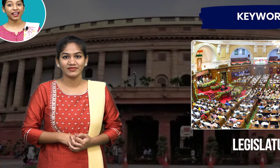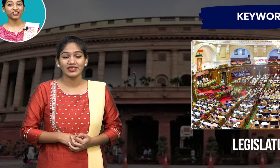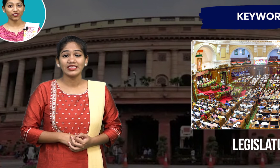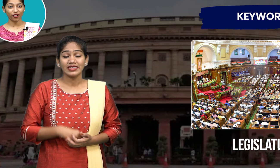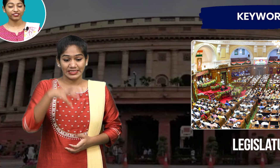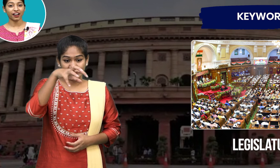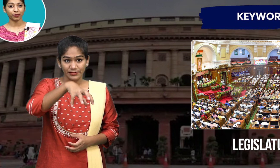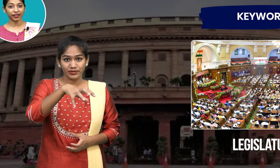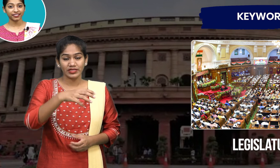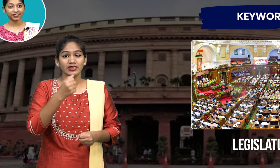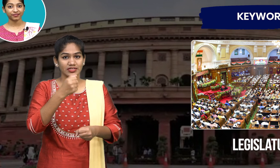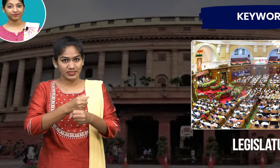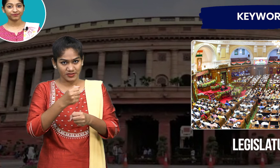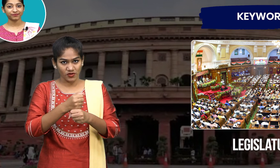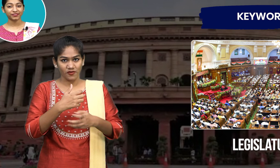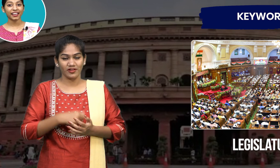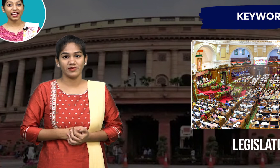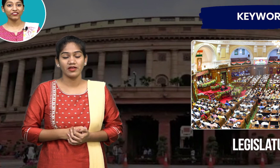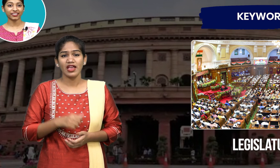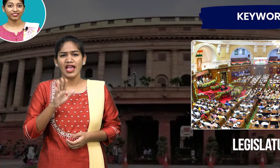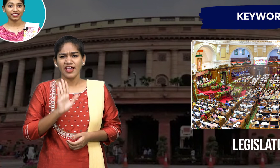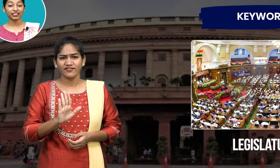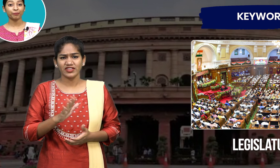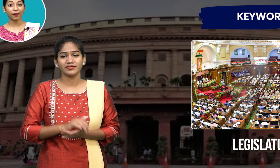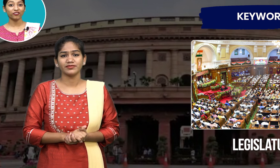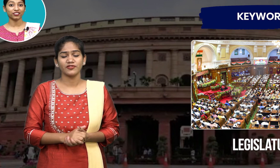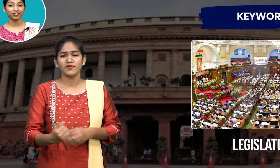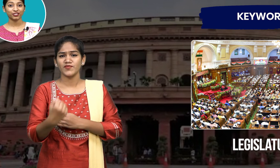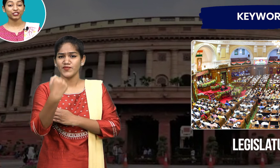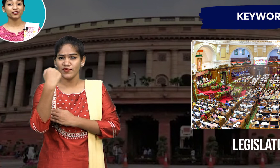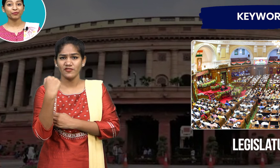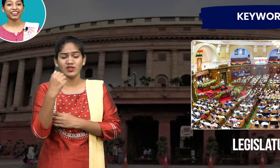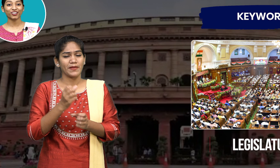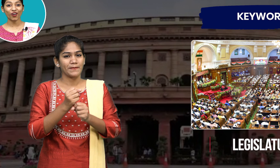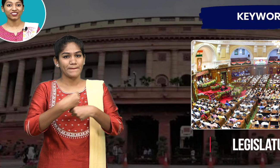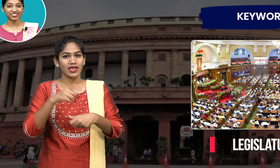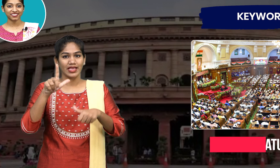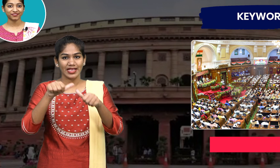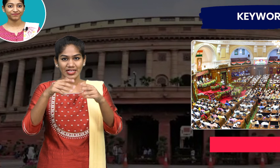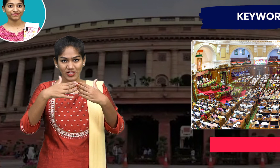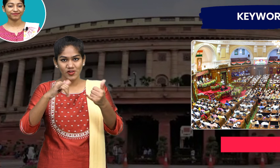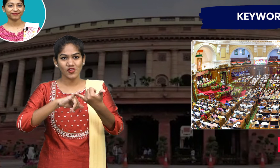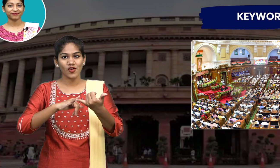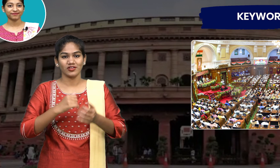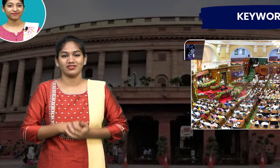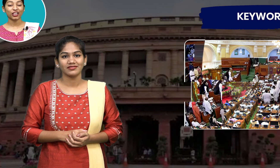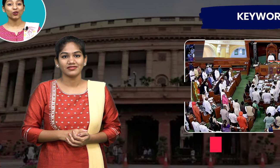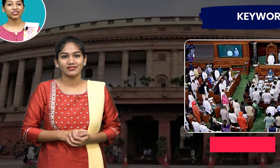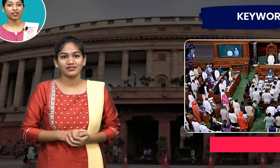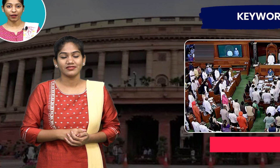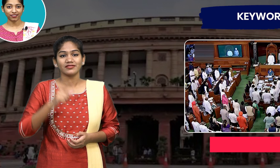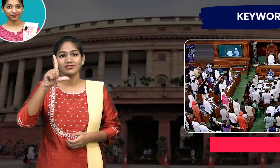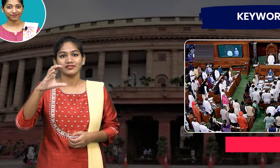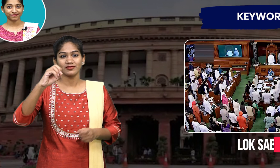The branch of government having the power to make laws.